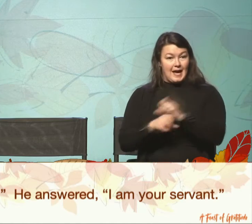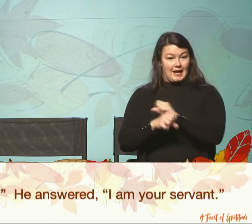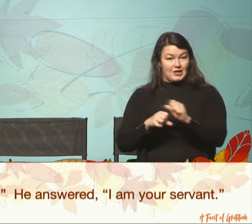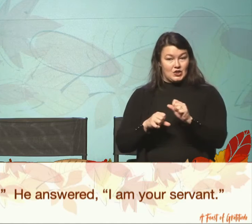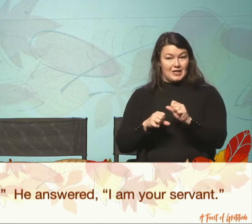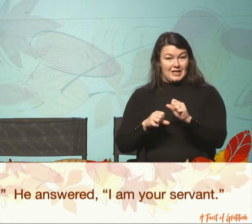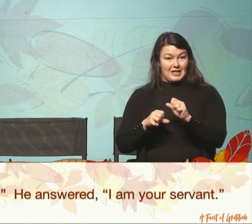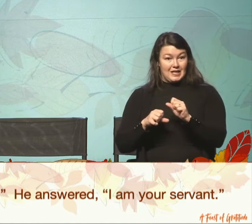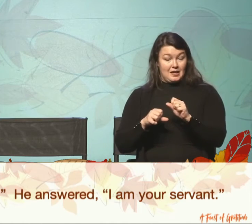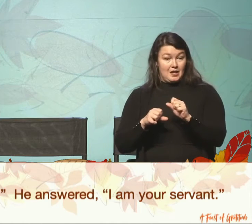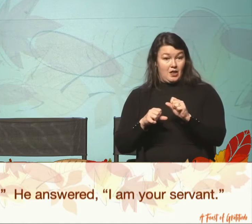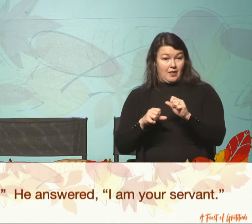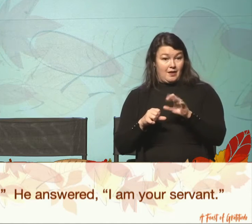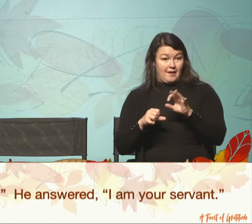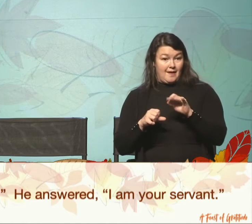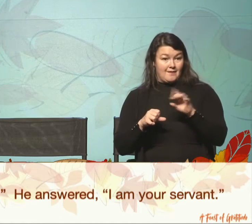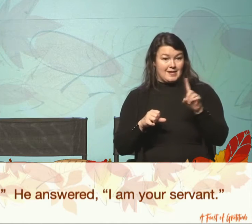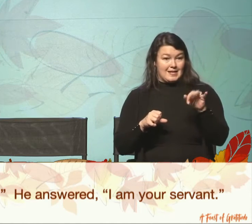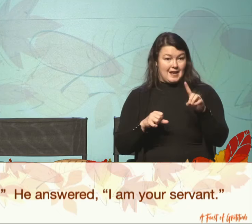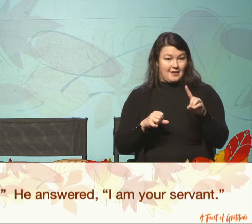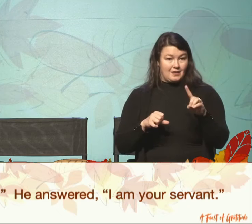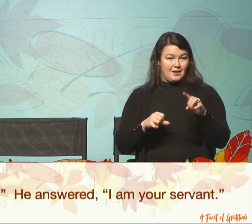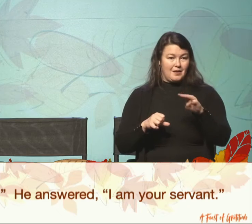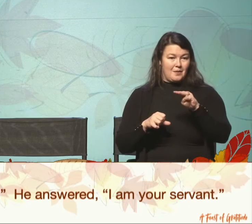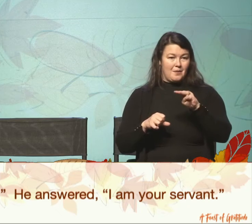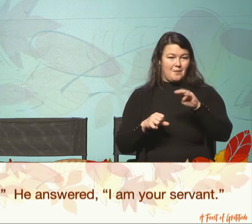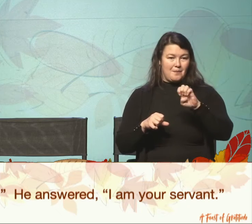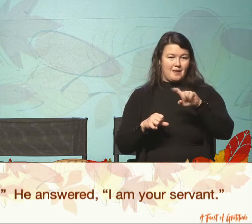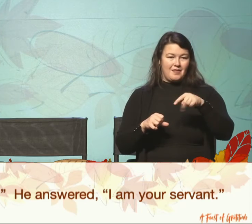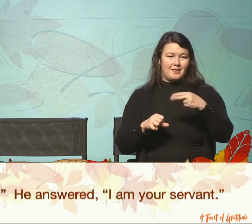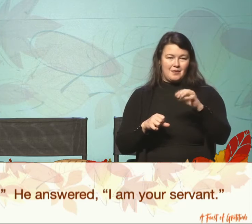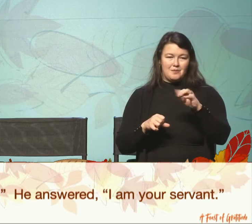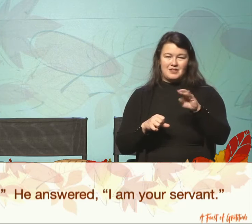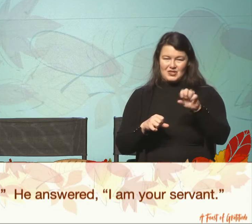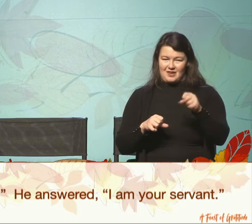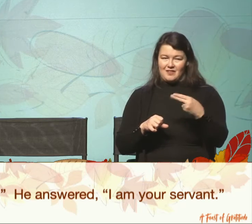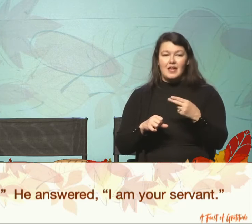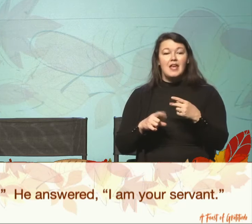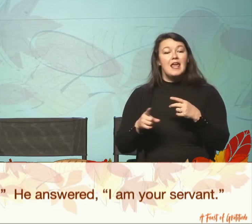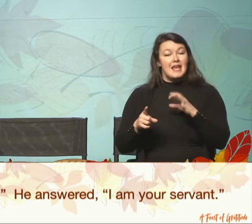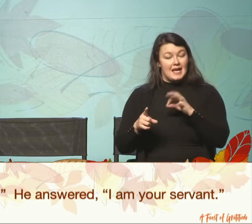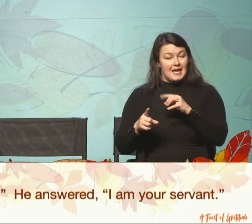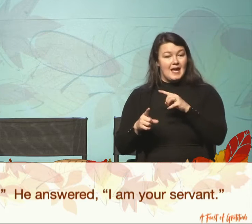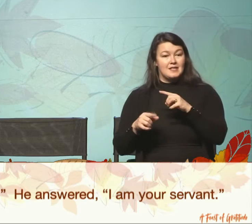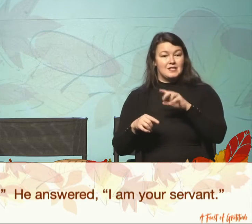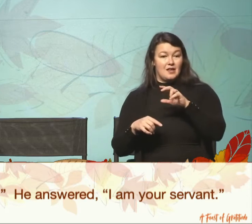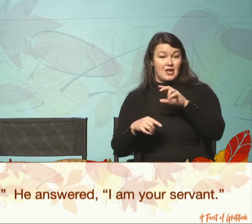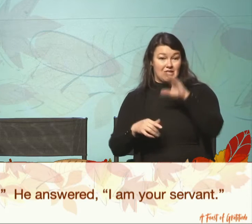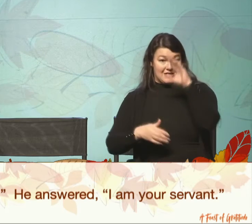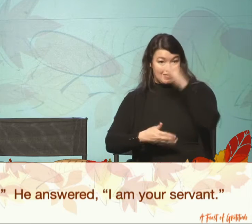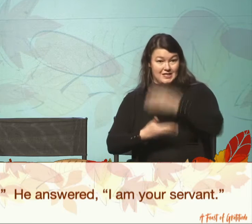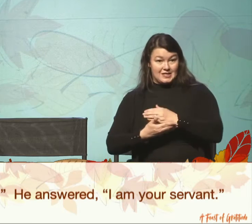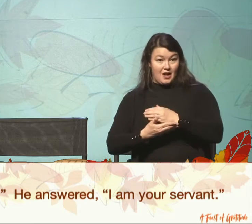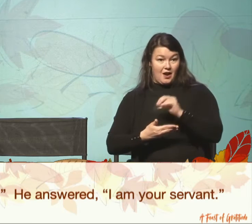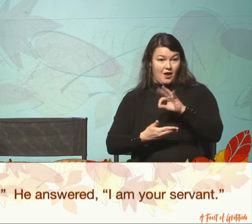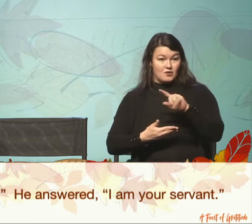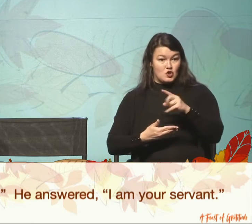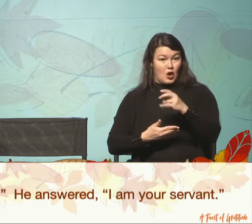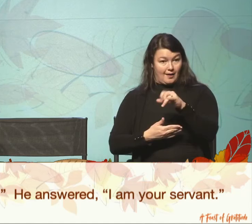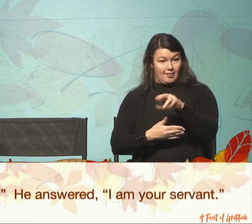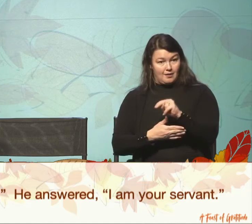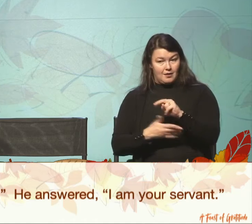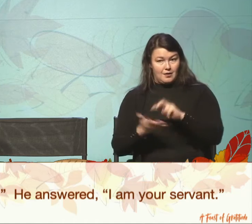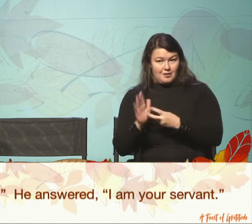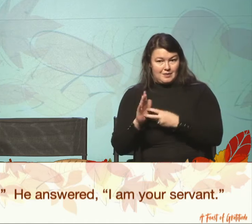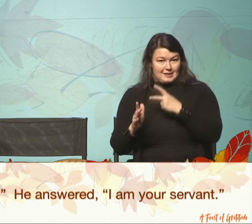the kingdom as Saul's only living heir. And if the kingdom stays in